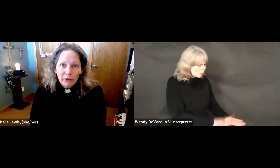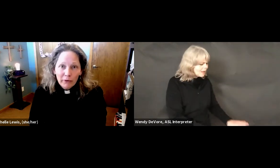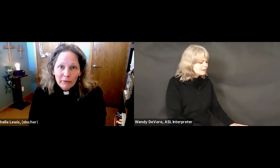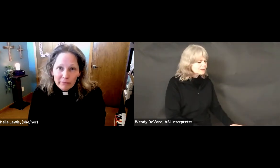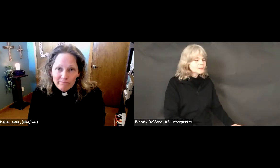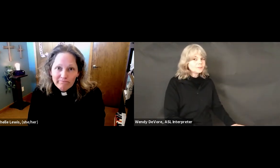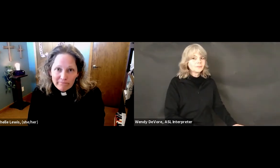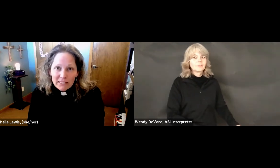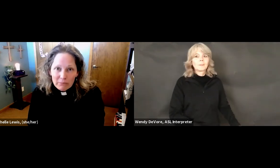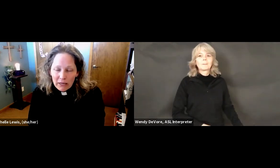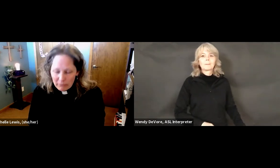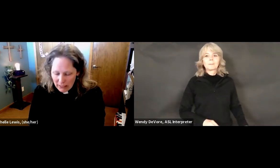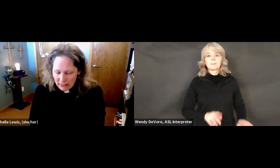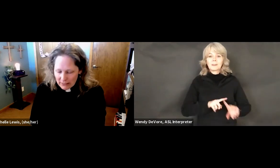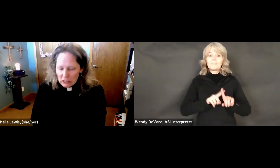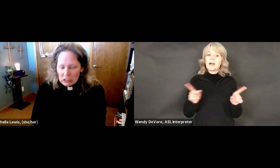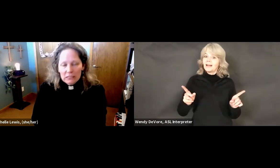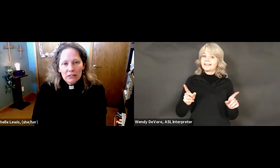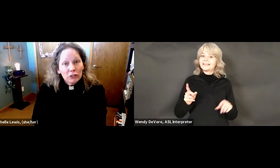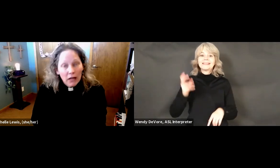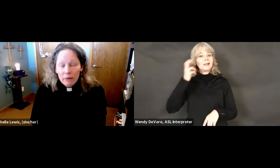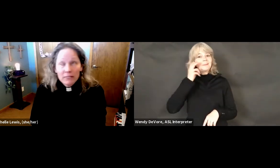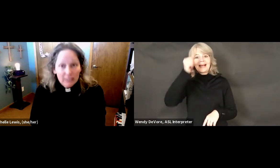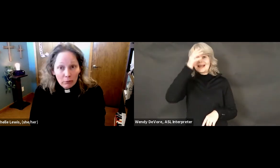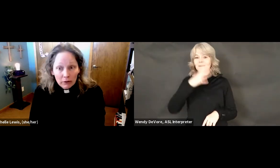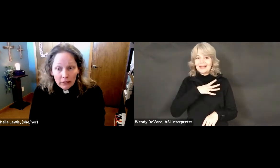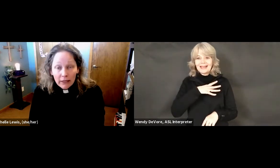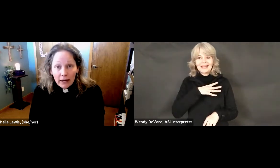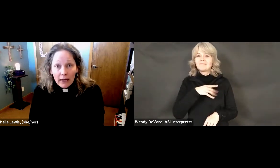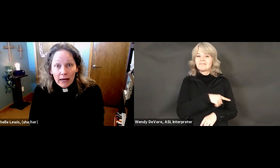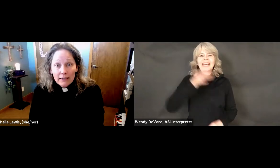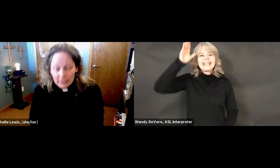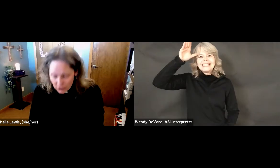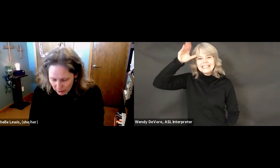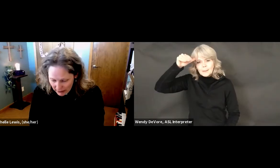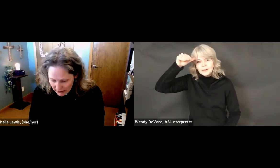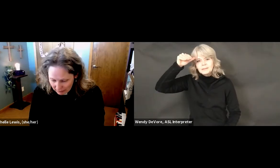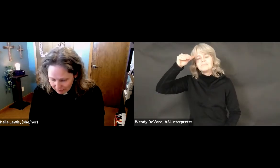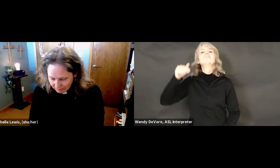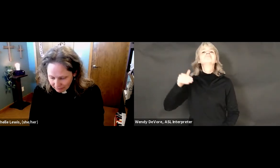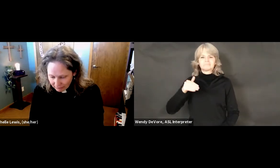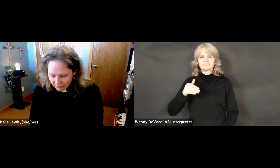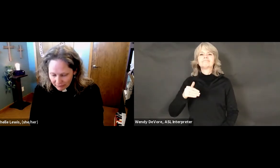But you know, this blind man is stubborn and determined.